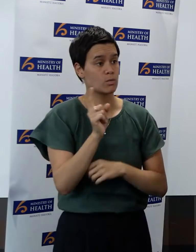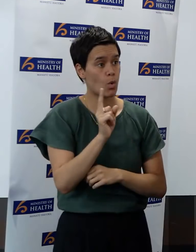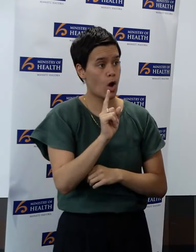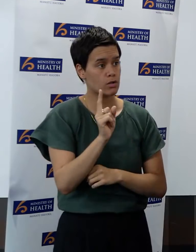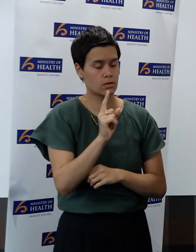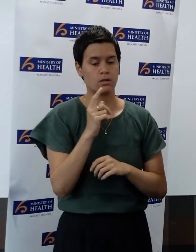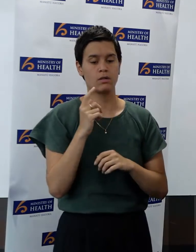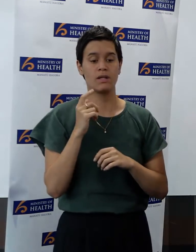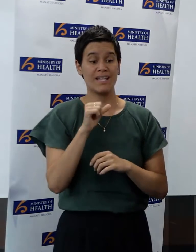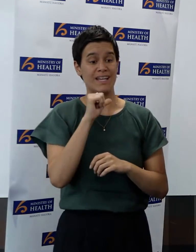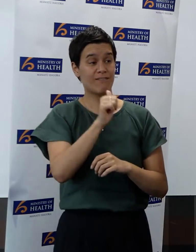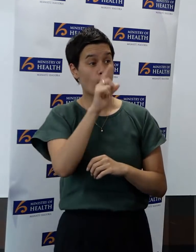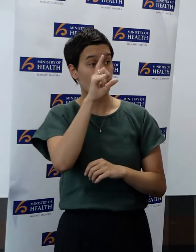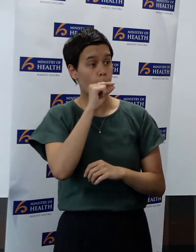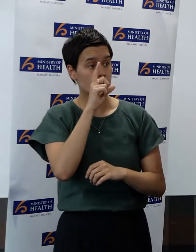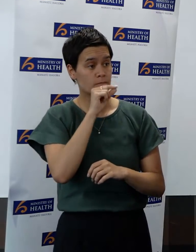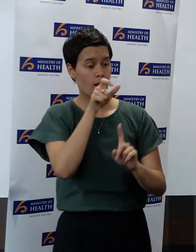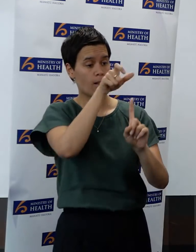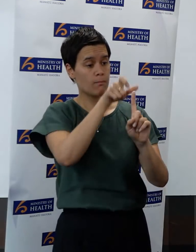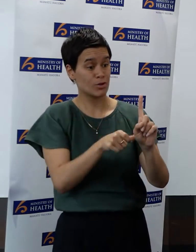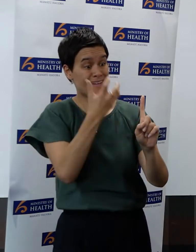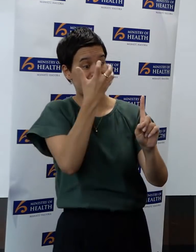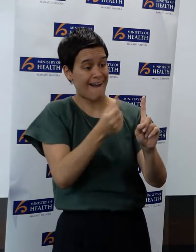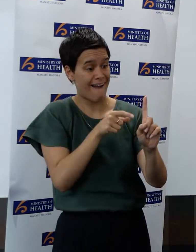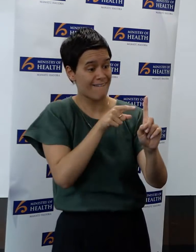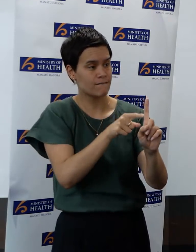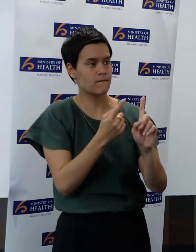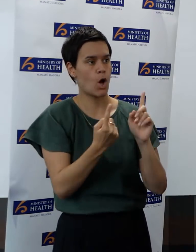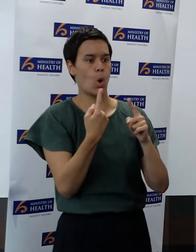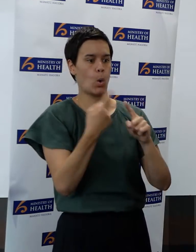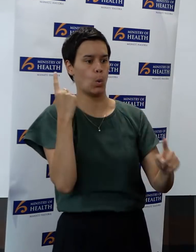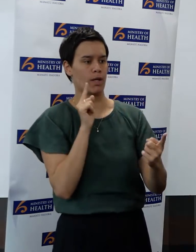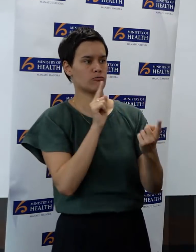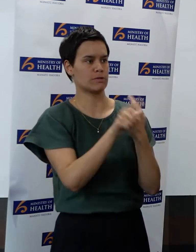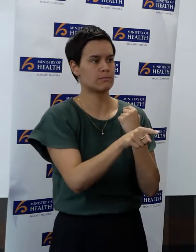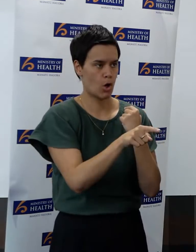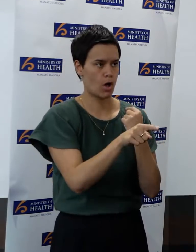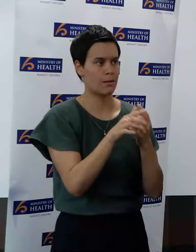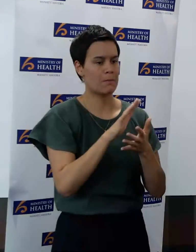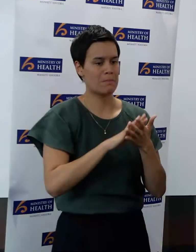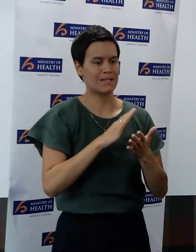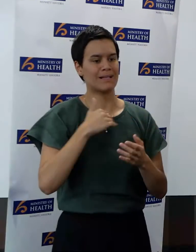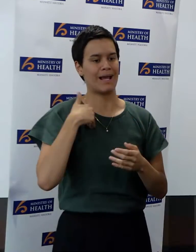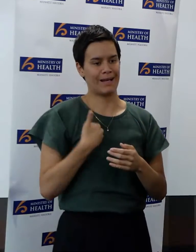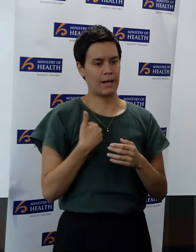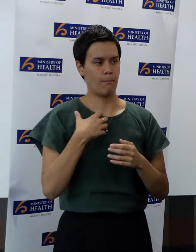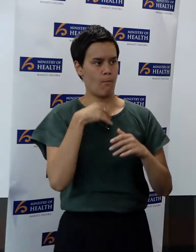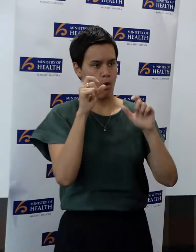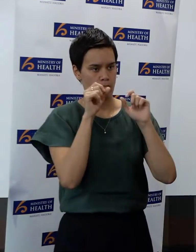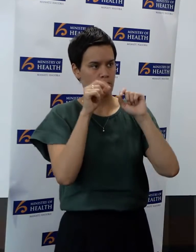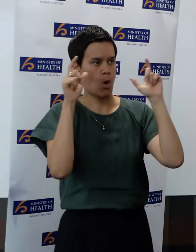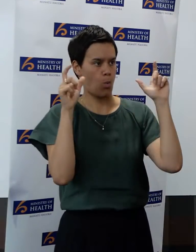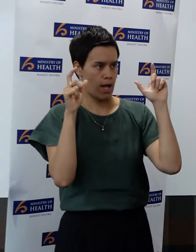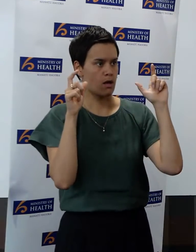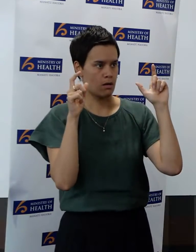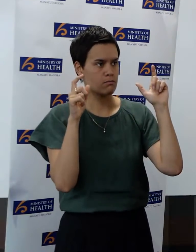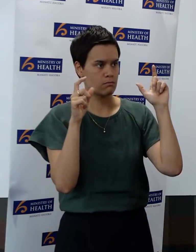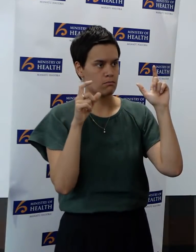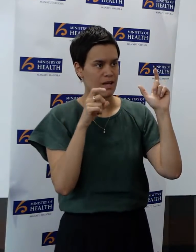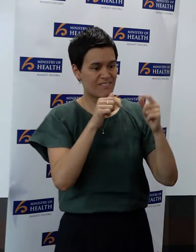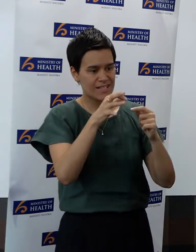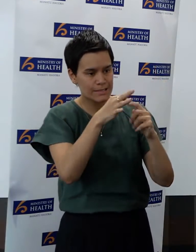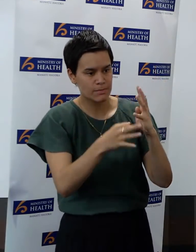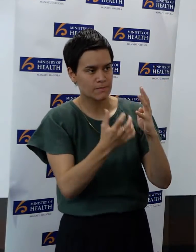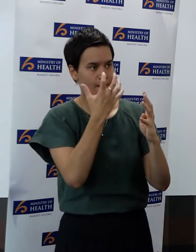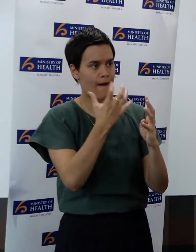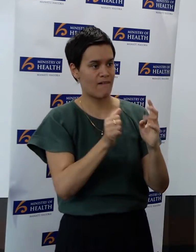quickly respond to a possible case, and in order to do that, you do have to be alert. So it's about having systems in place to be aware of people who have symptoms,